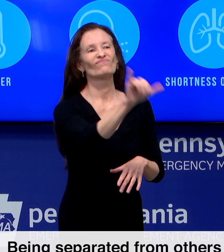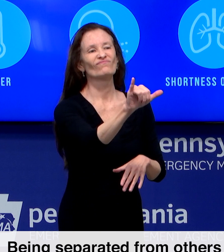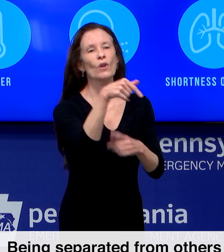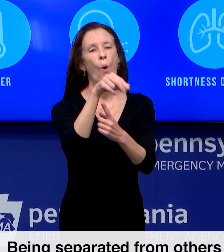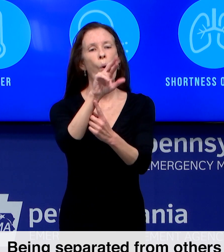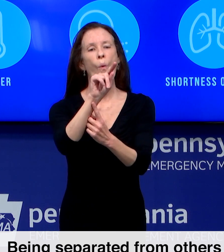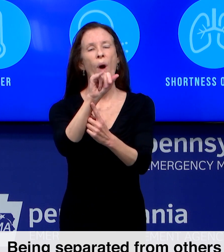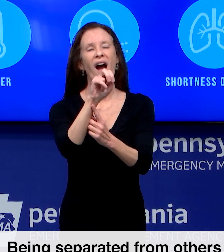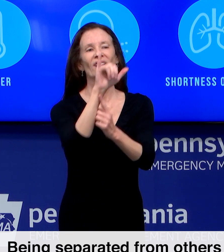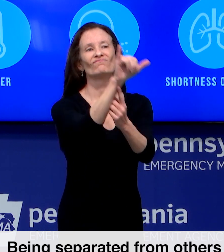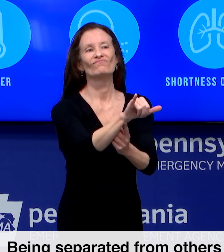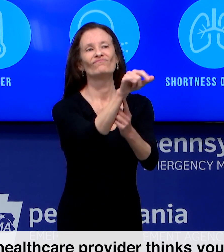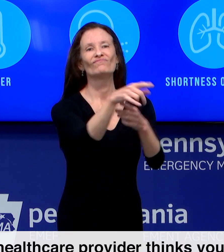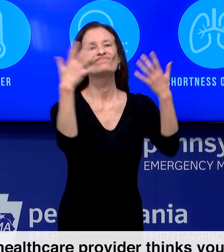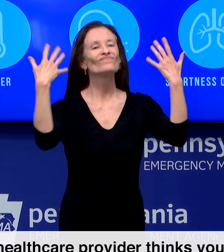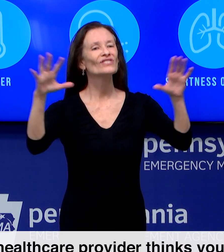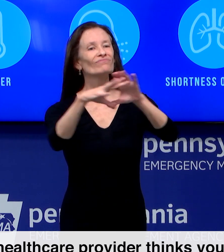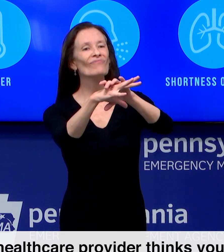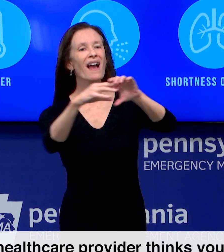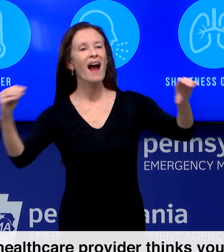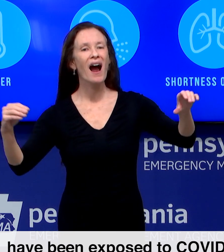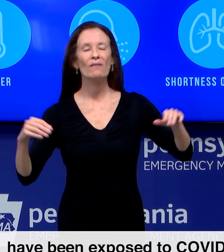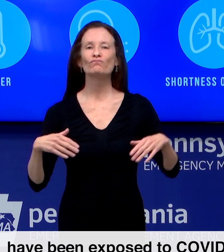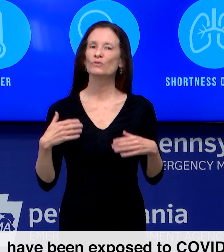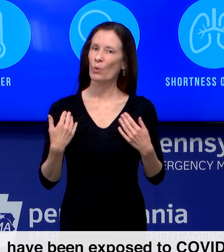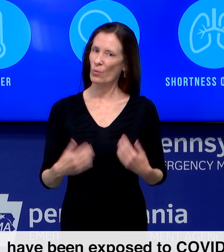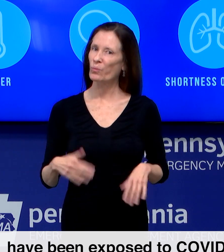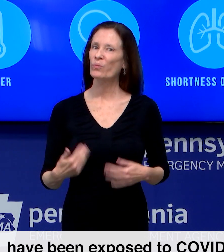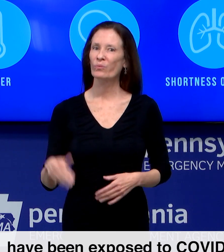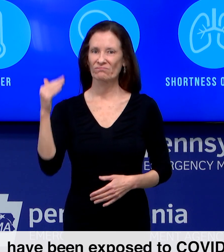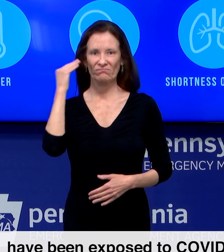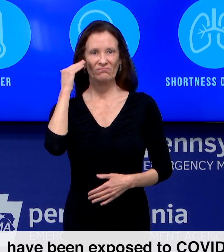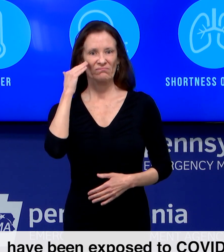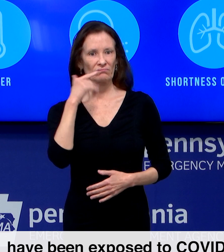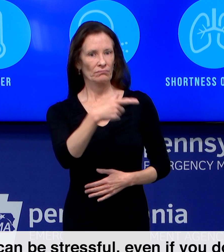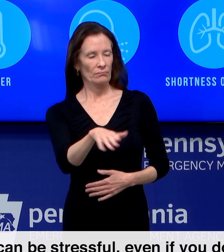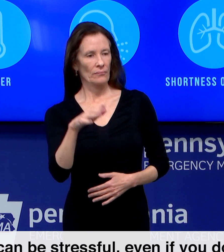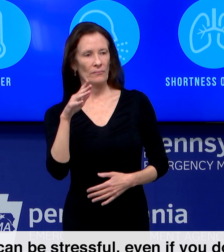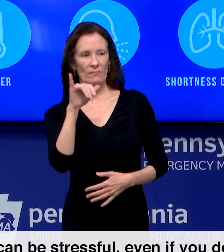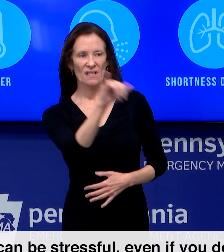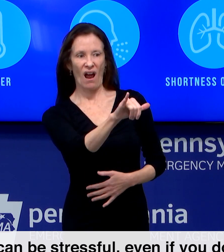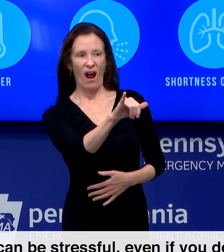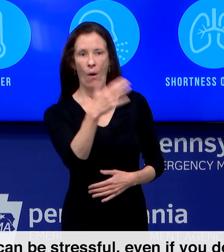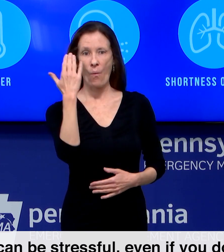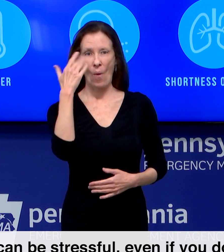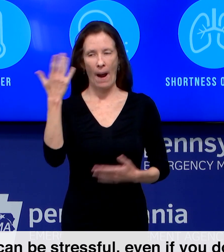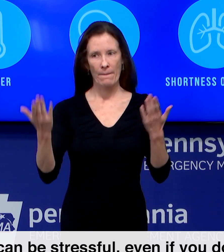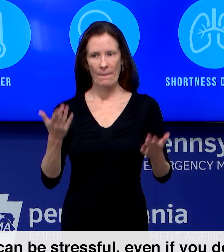being separated from others if a healthcare provider thinks you may have been exposed to COVID-19 can be stressful, even if